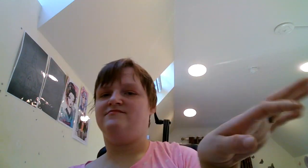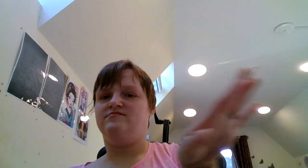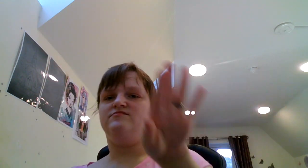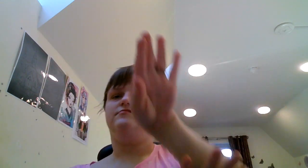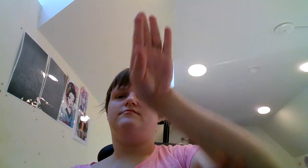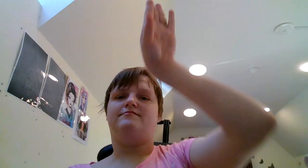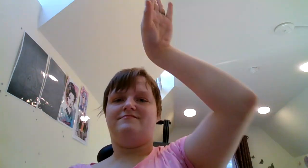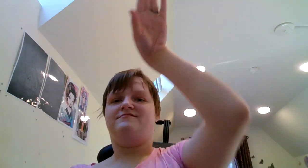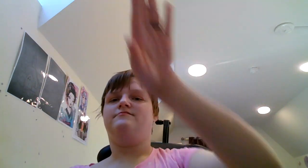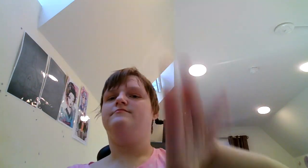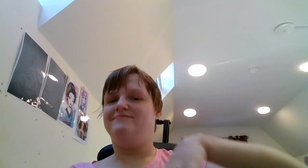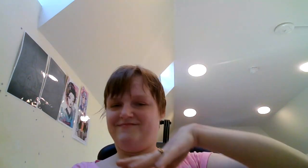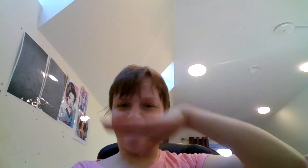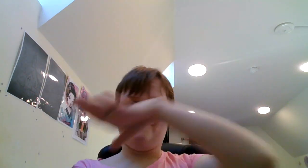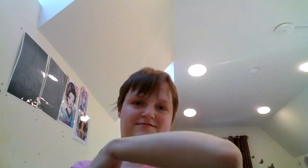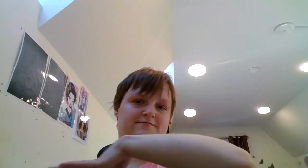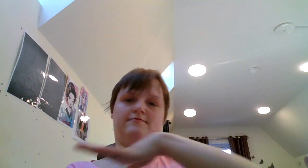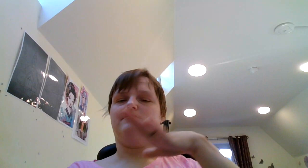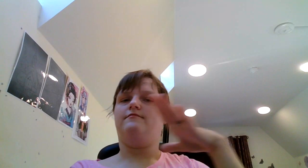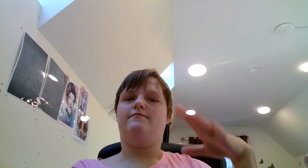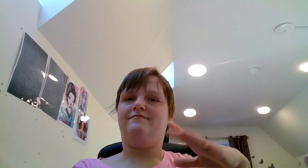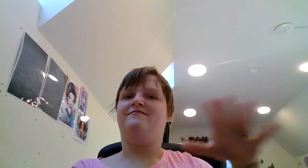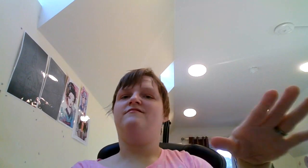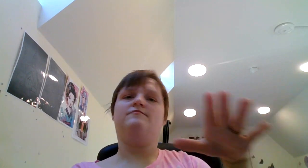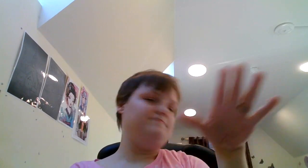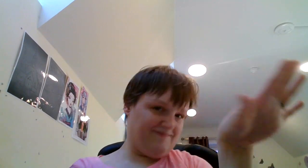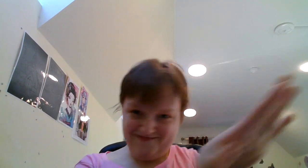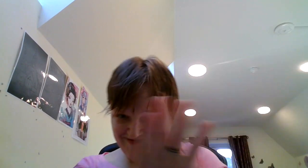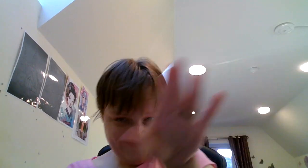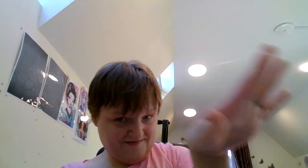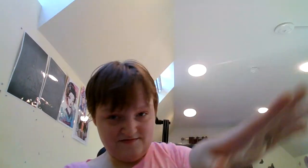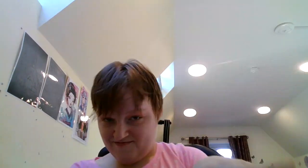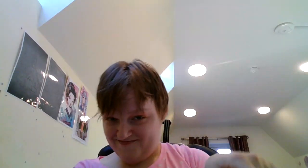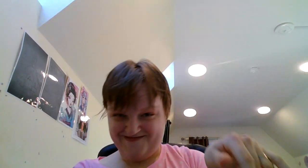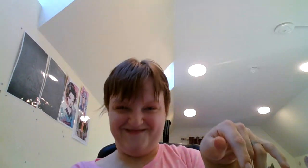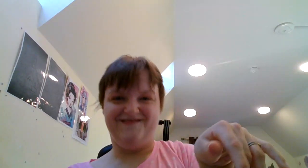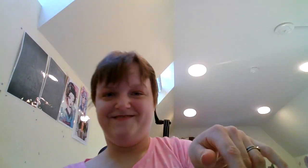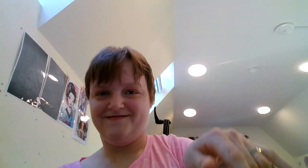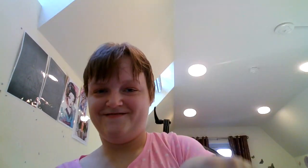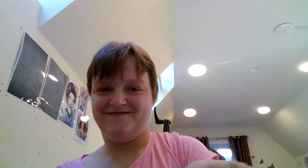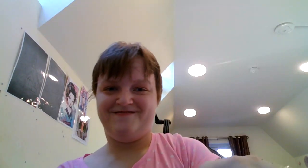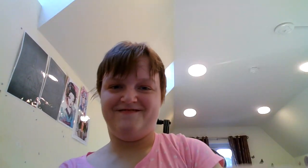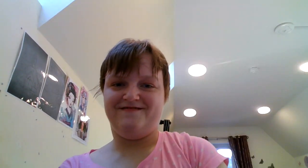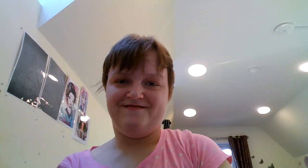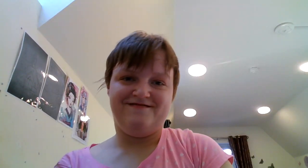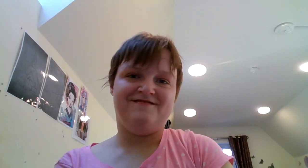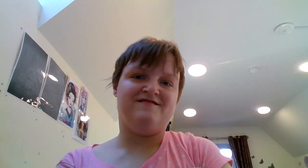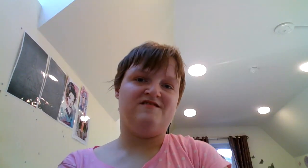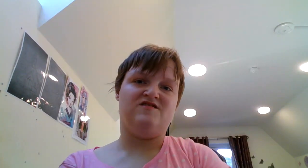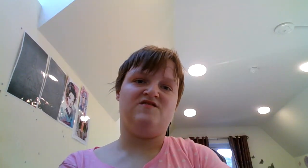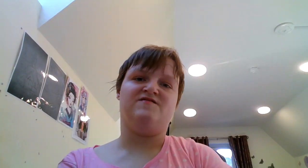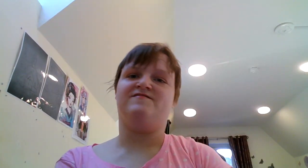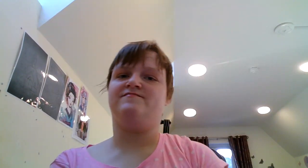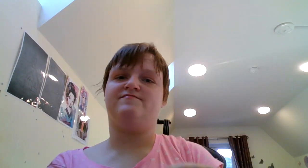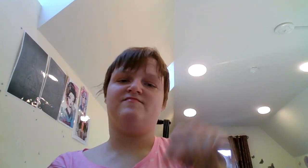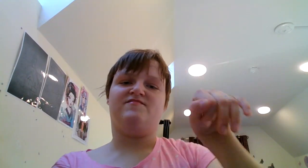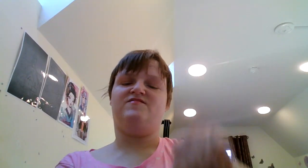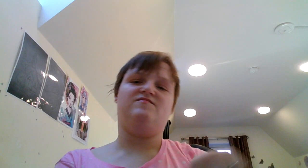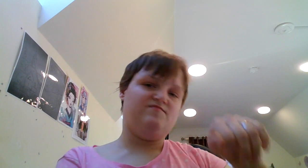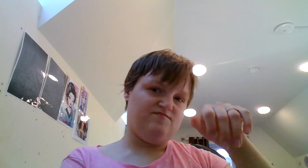pancreas cells, but they'd all proved unsuccessful. The challenge was to find a way to extract insulin